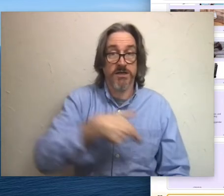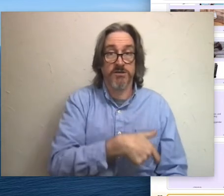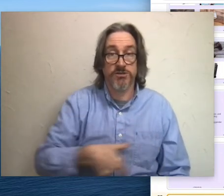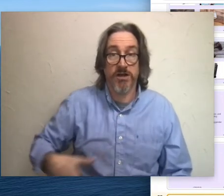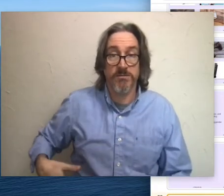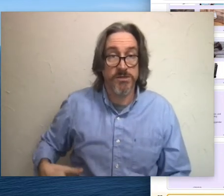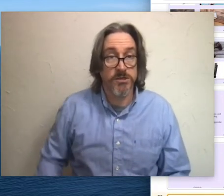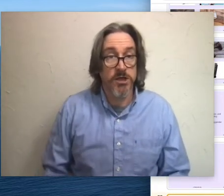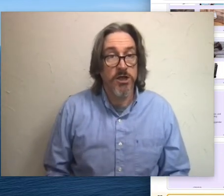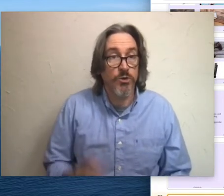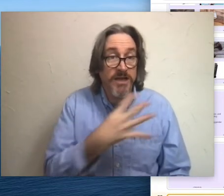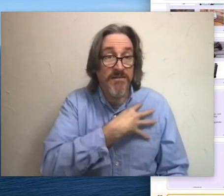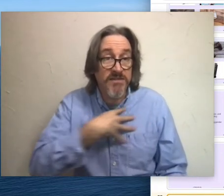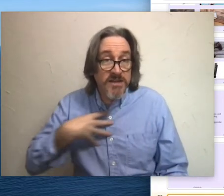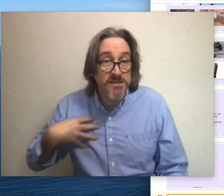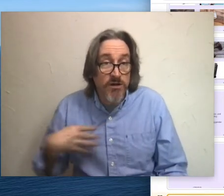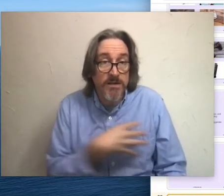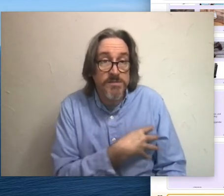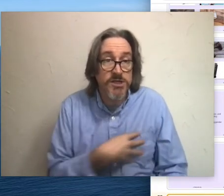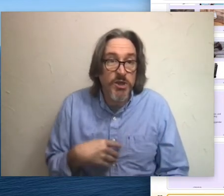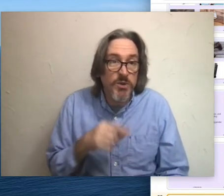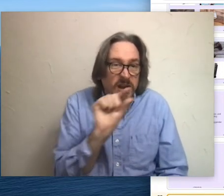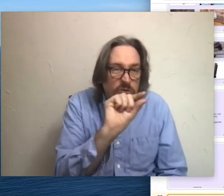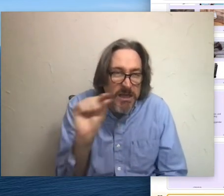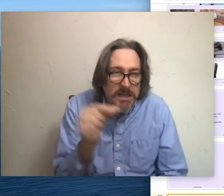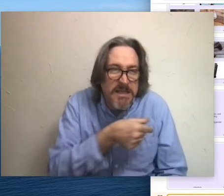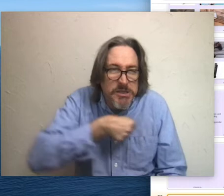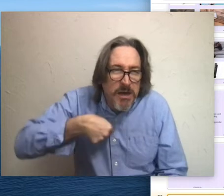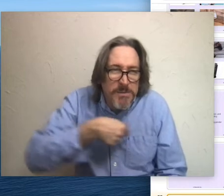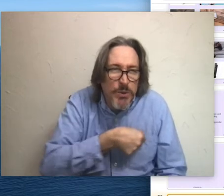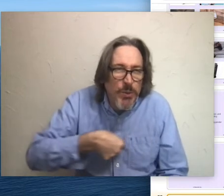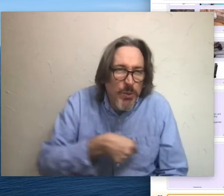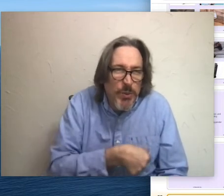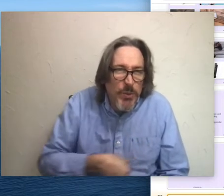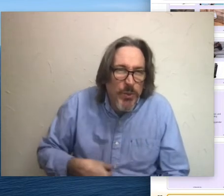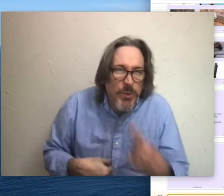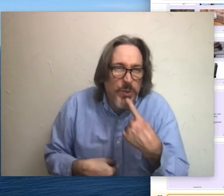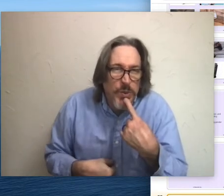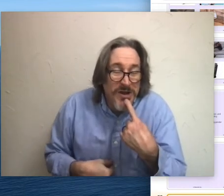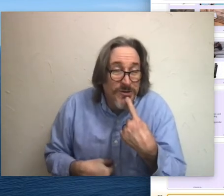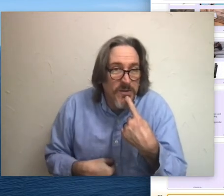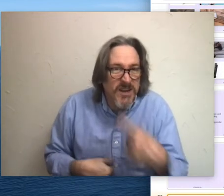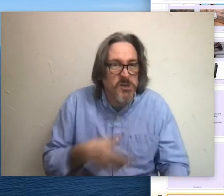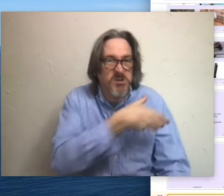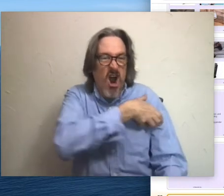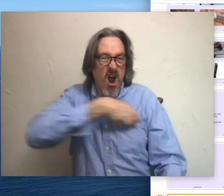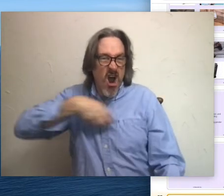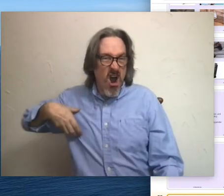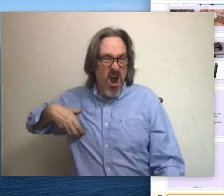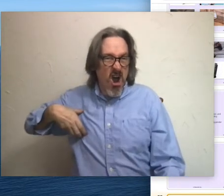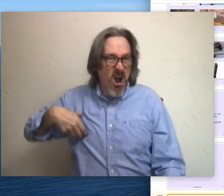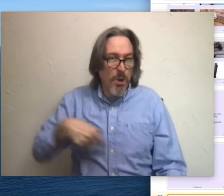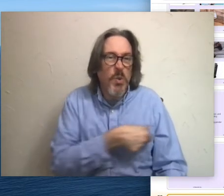horizontal stripes. You could have thin stripes. You could have really thin stripes. Remember the facial expression.